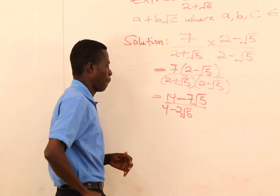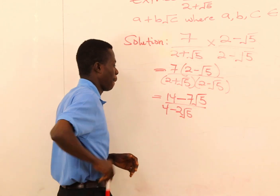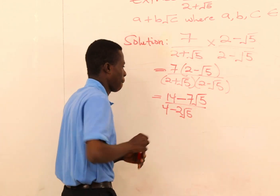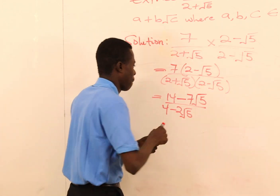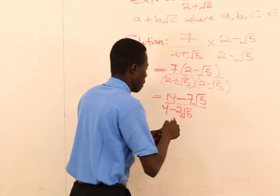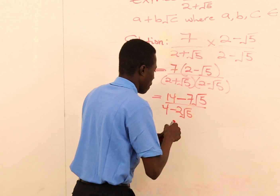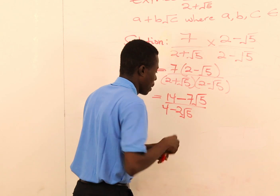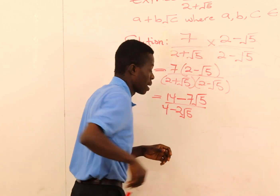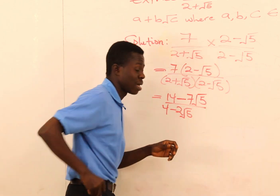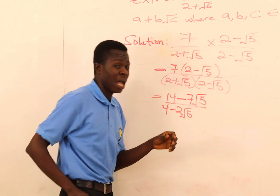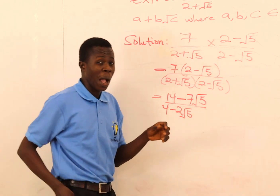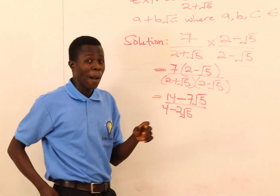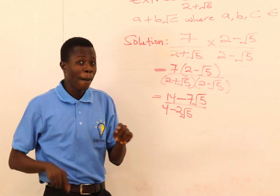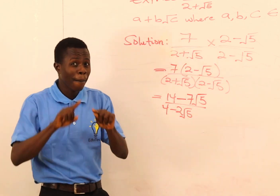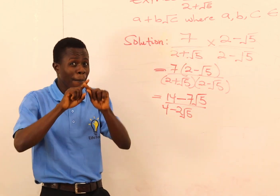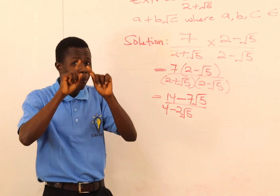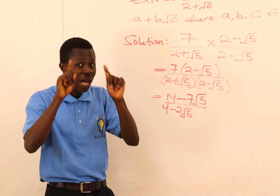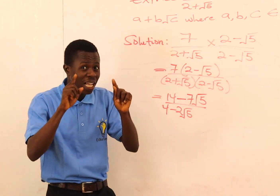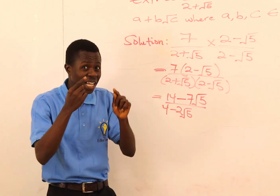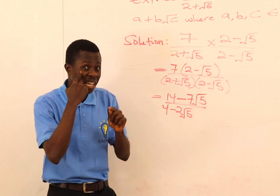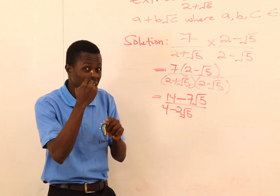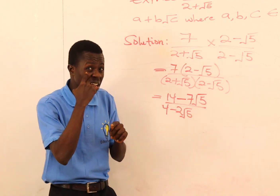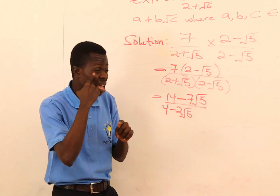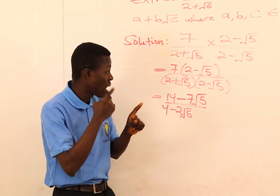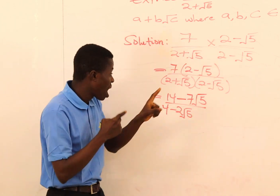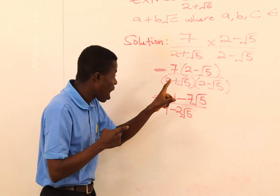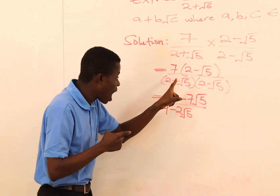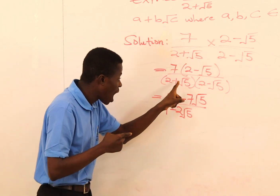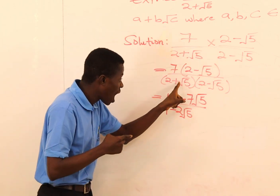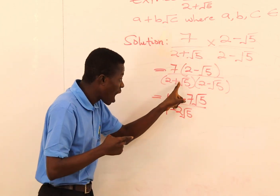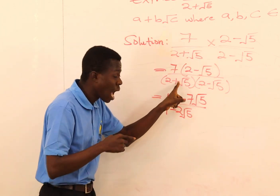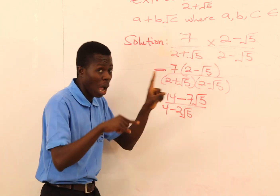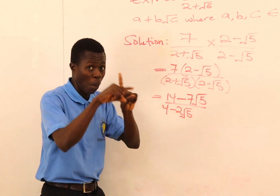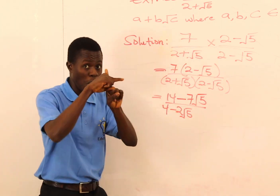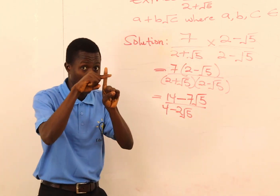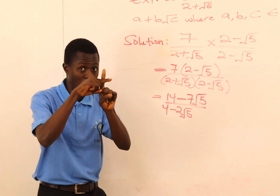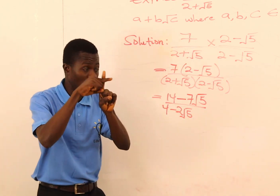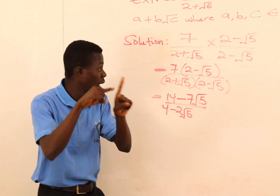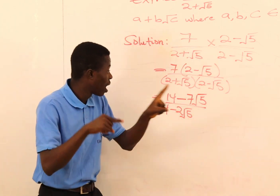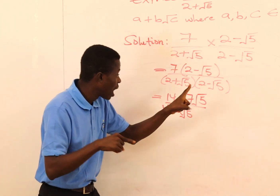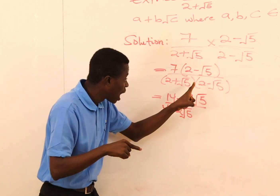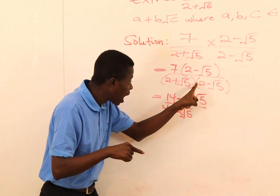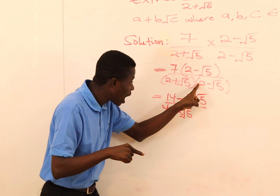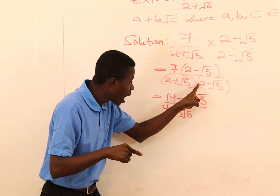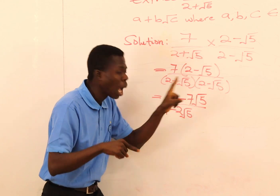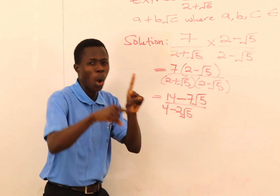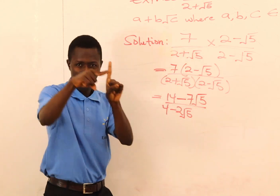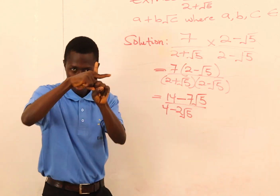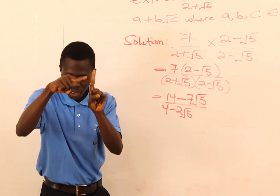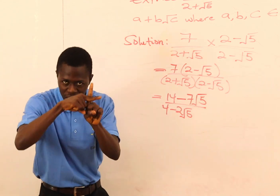Then we move on to the next one, which is square root of 5 multiplying the other expression. So again, we have 1 outside the square